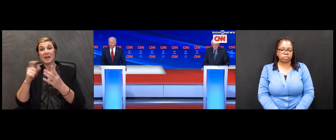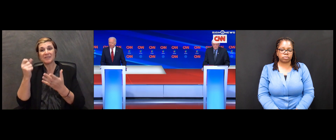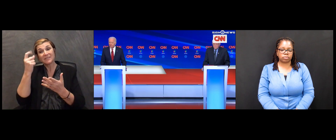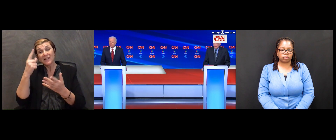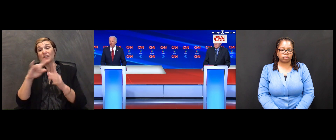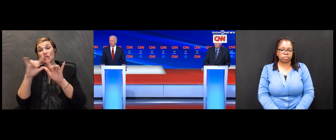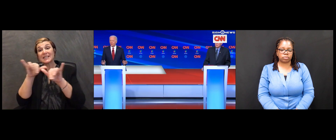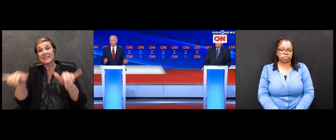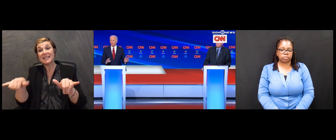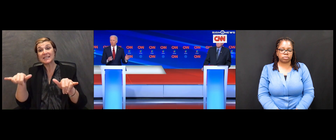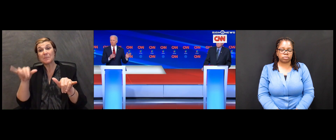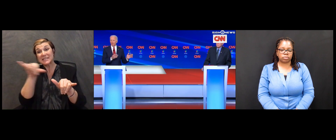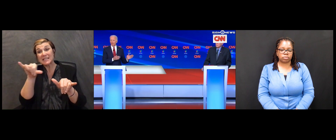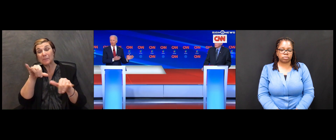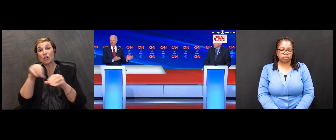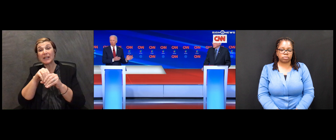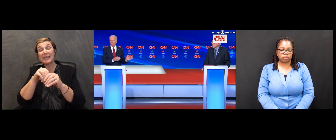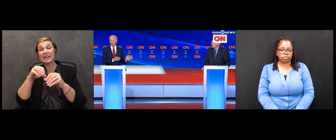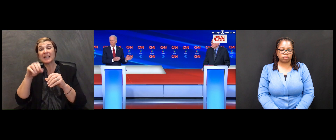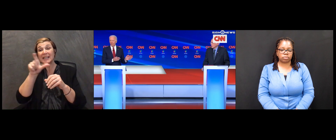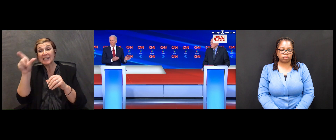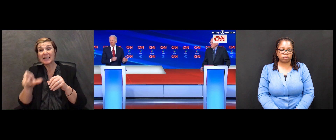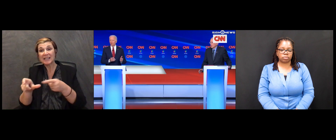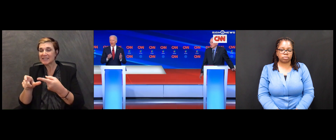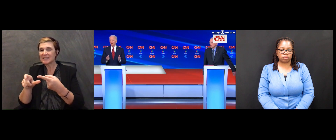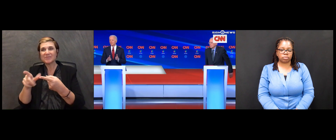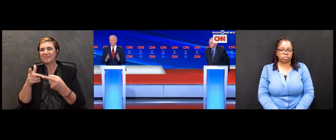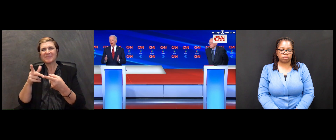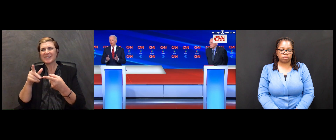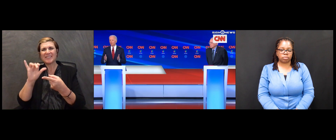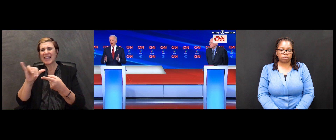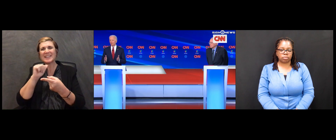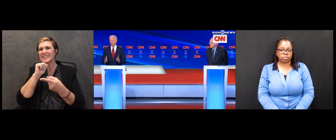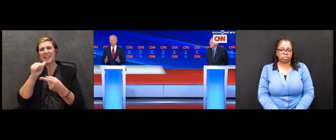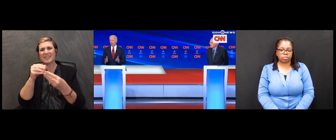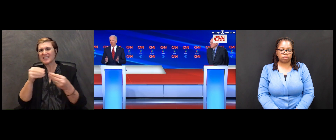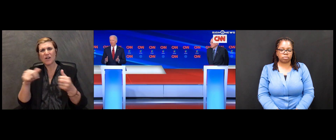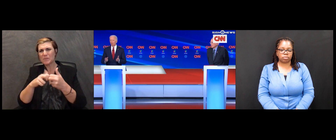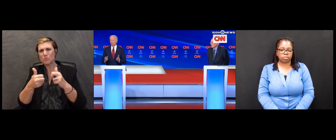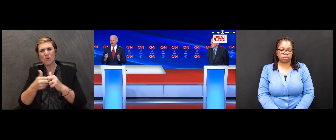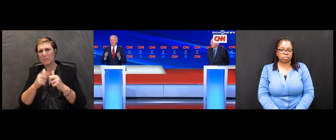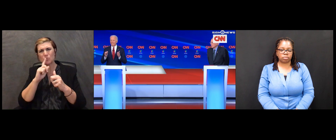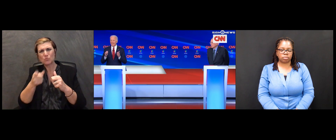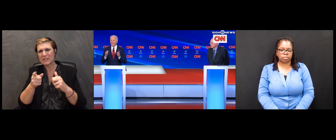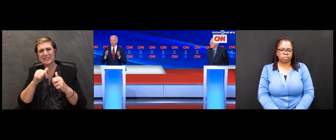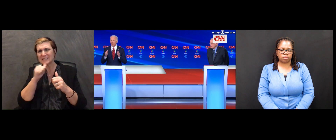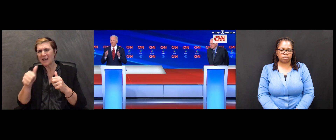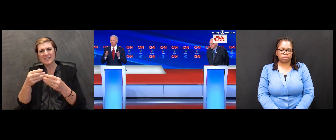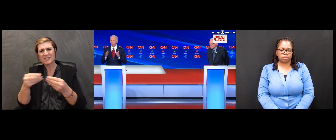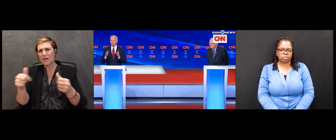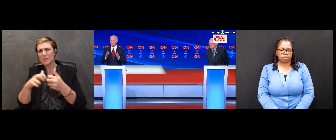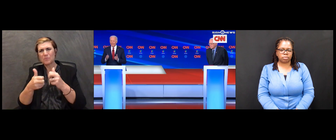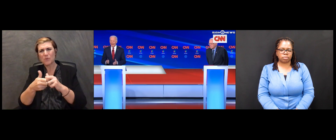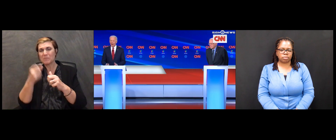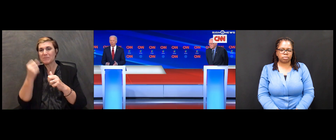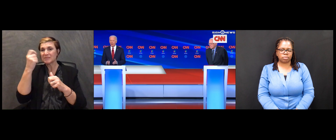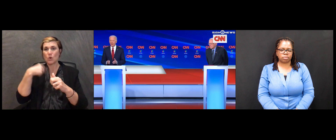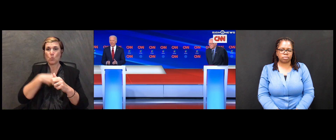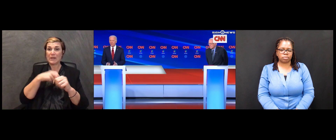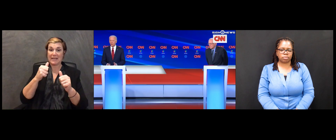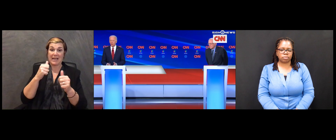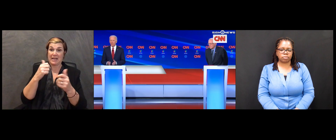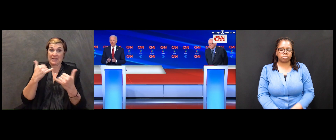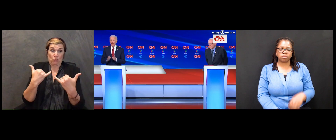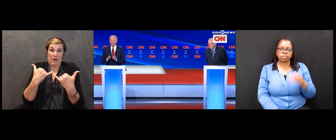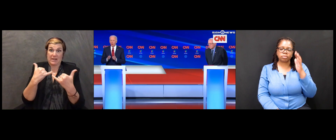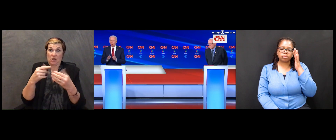there. It has nothing to do with Medicare for all. That would not solve the problem at all. We can take care of that right now by